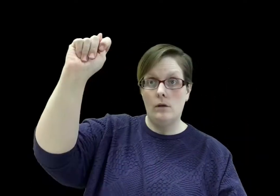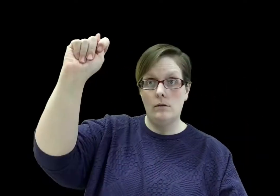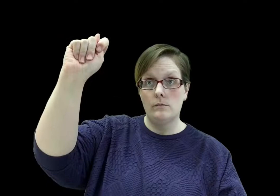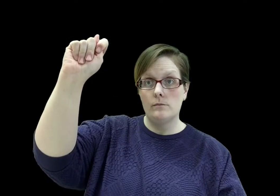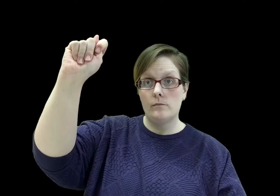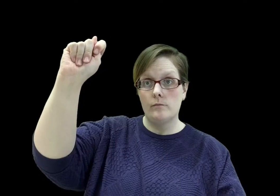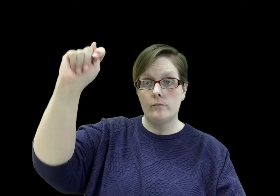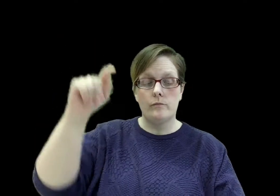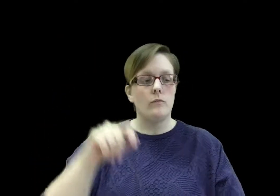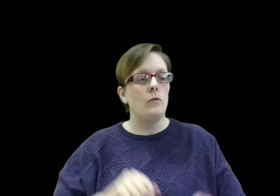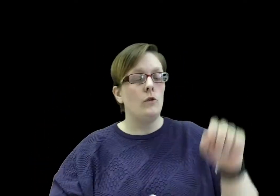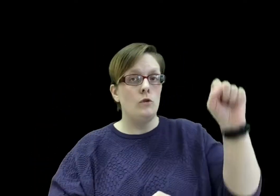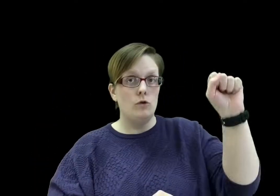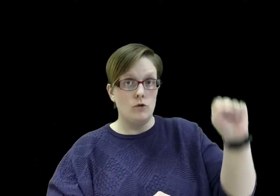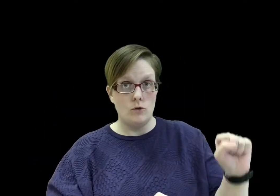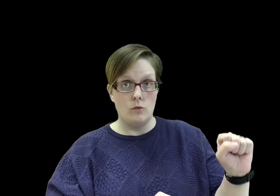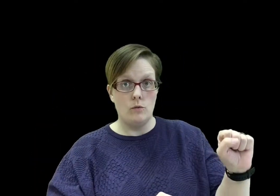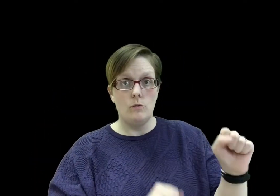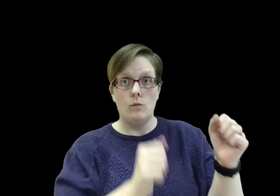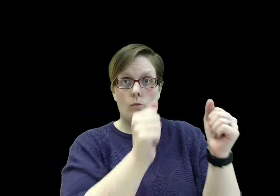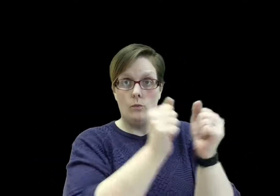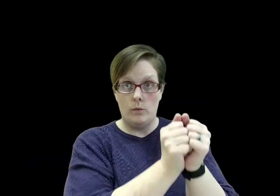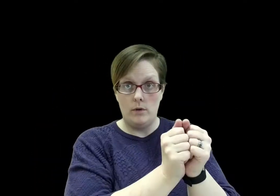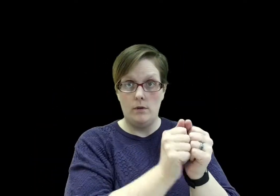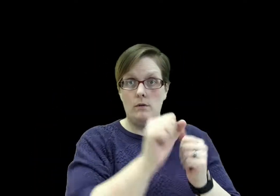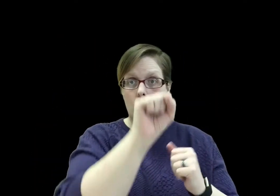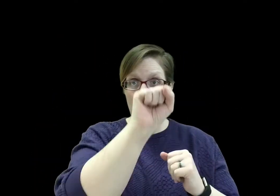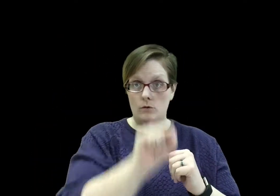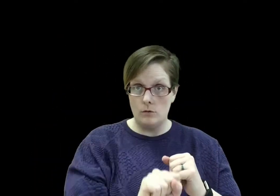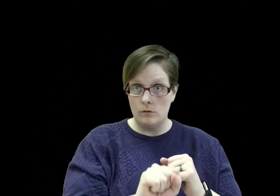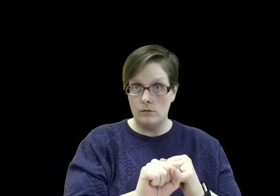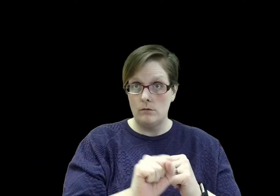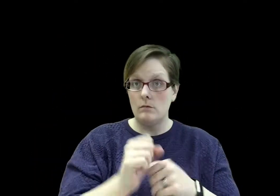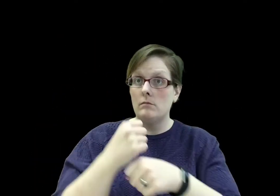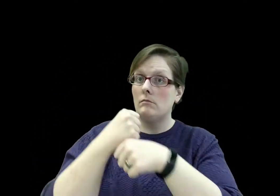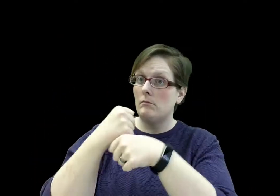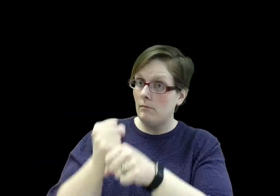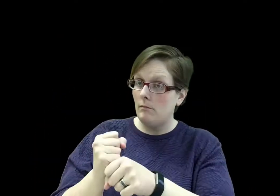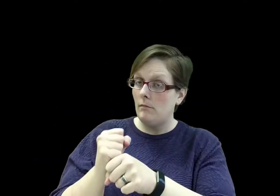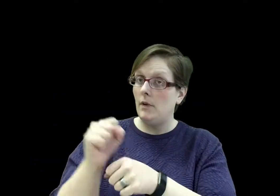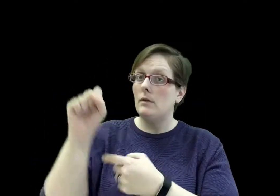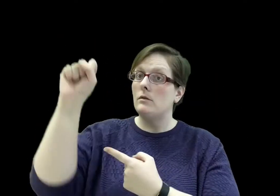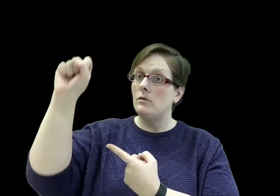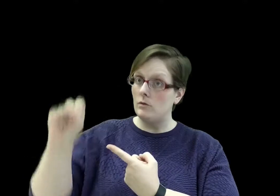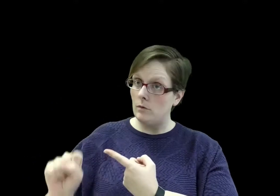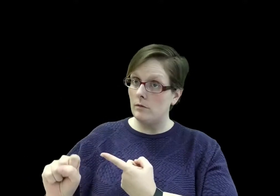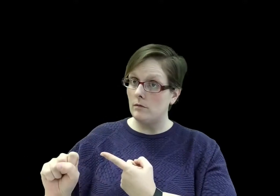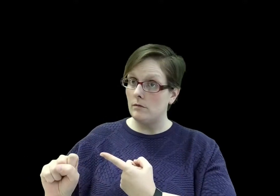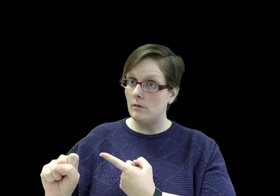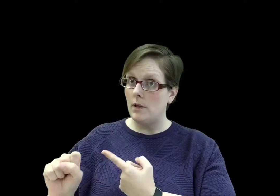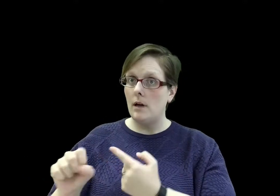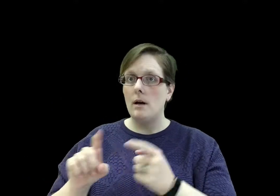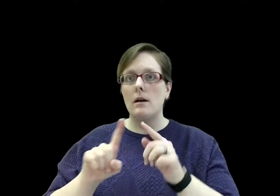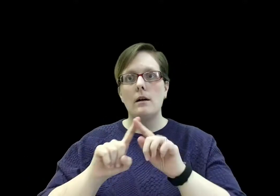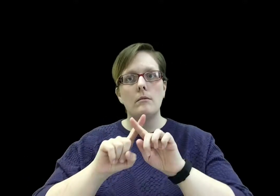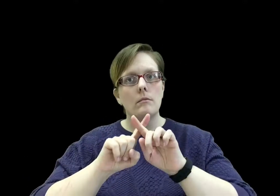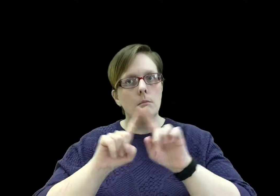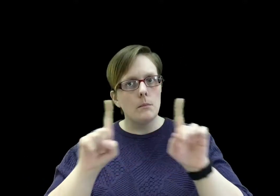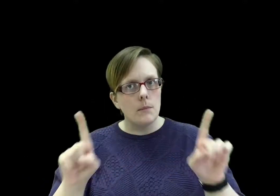tall plant. Short with short will make a short plant.